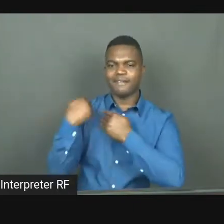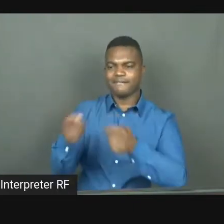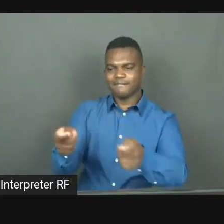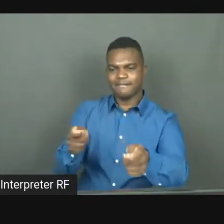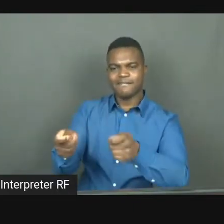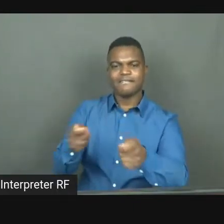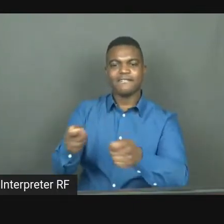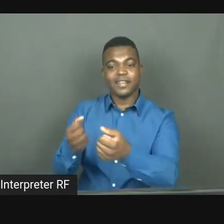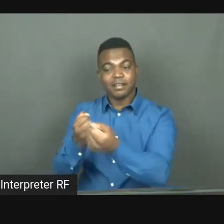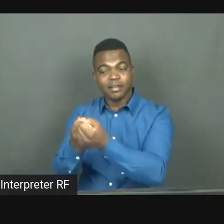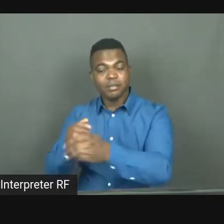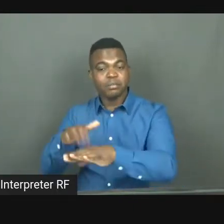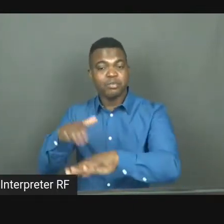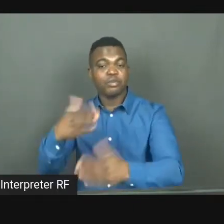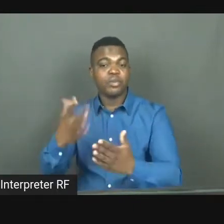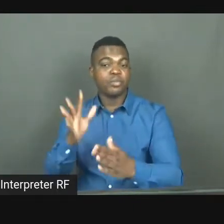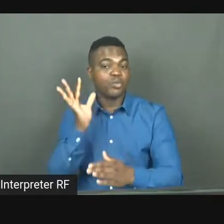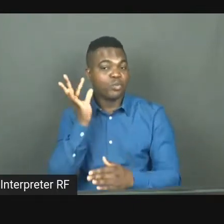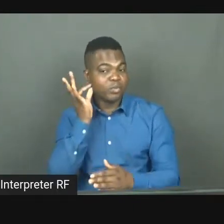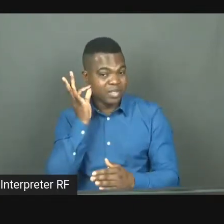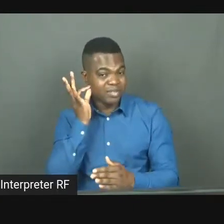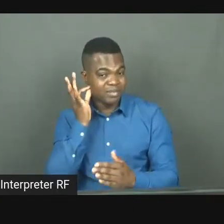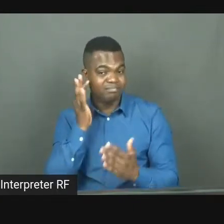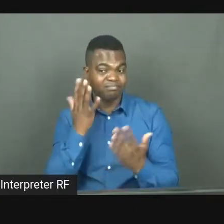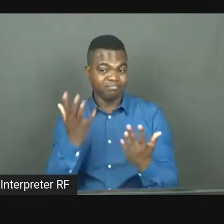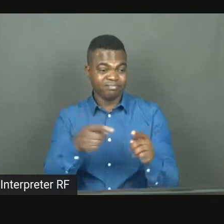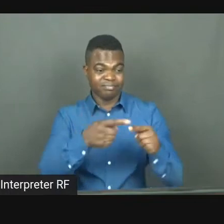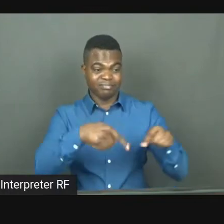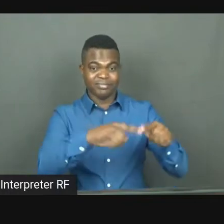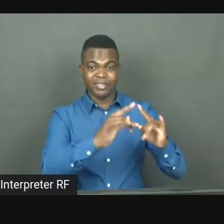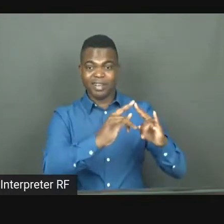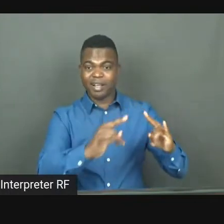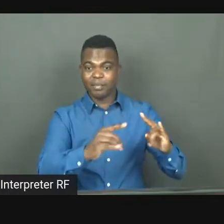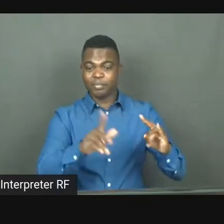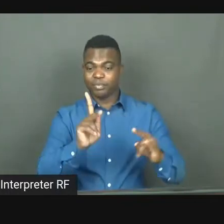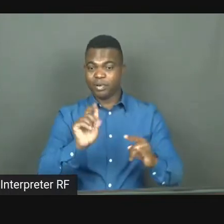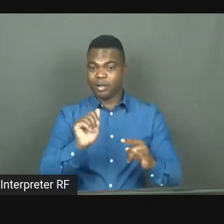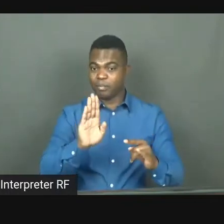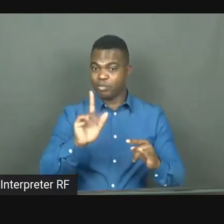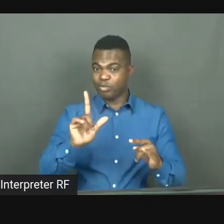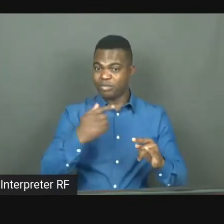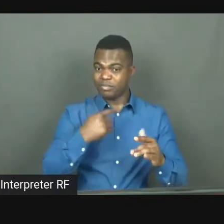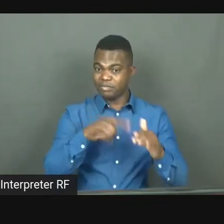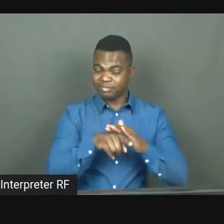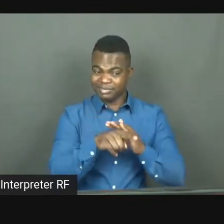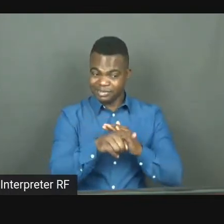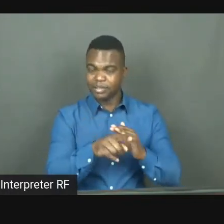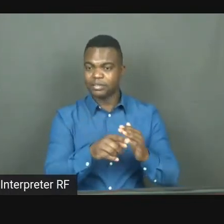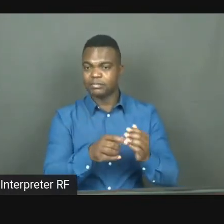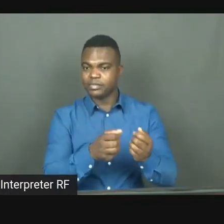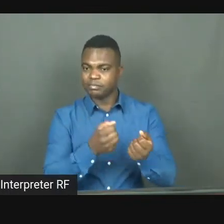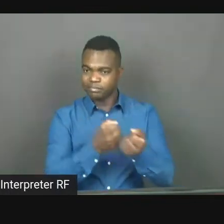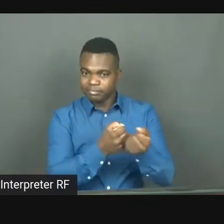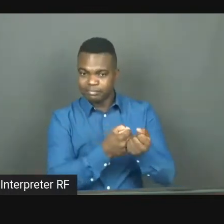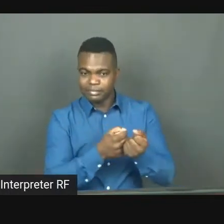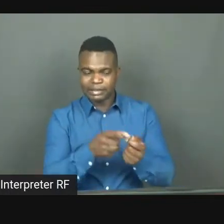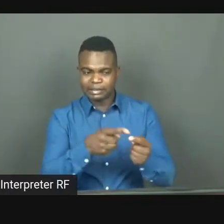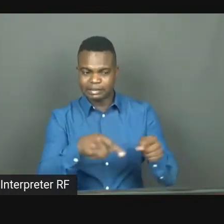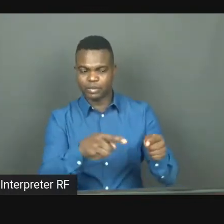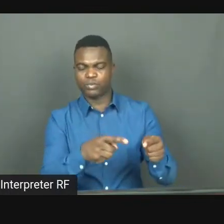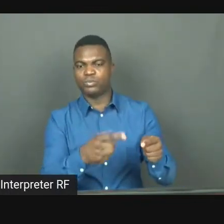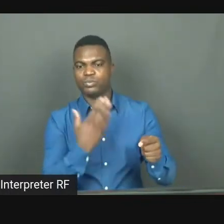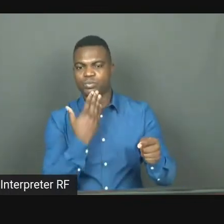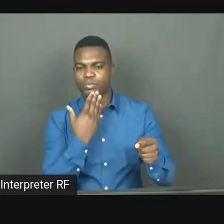now portraying to be their spokesmen and women globally in this new dramatic